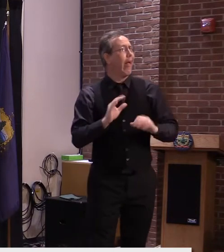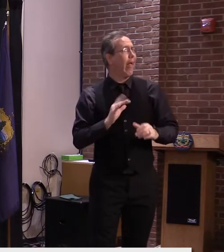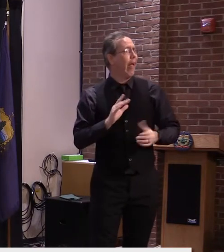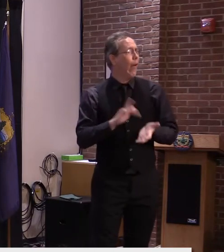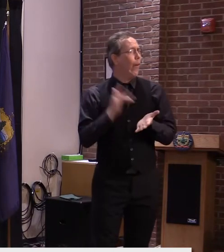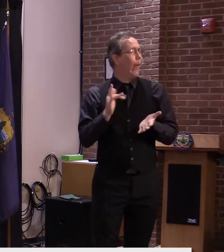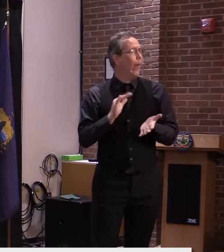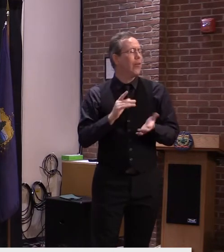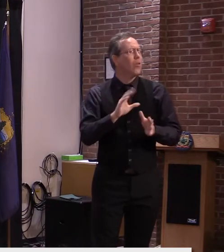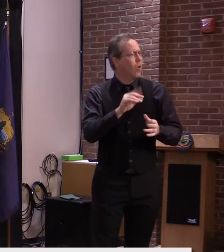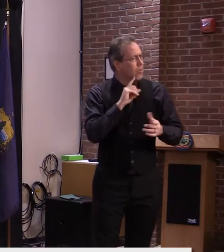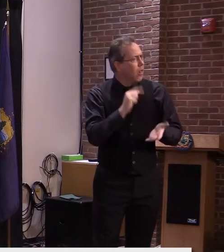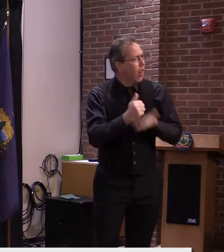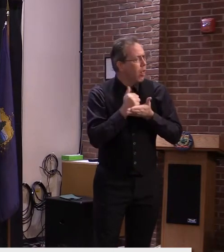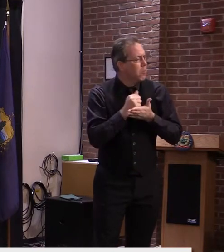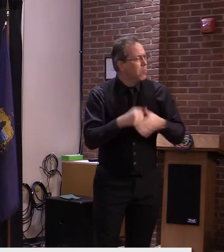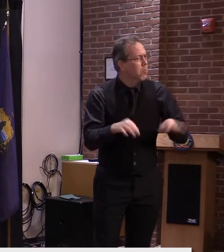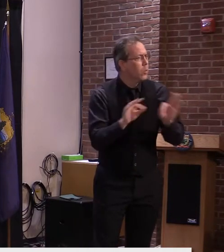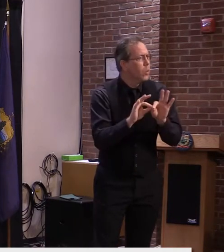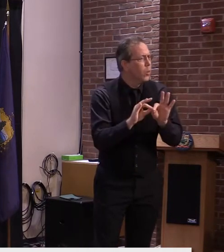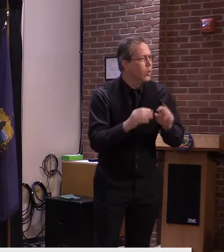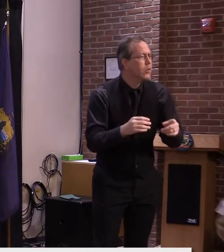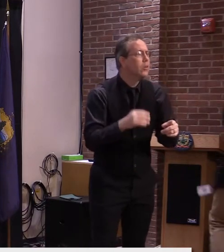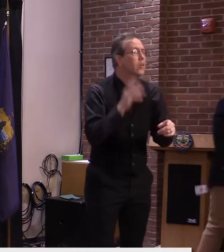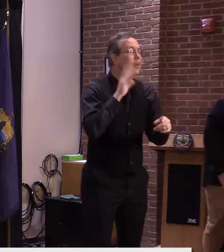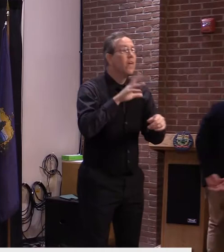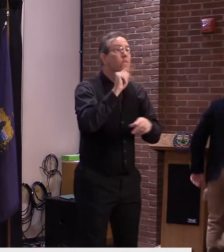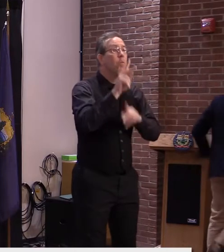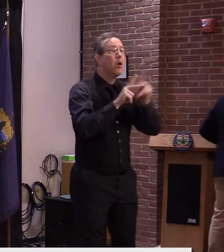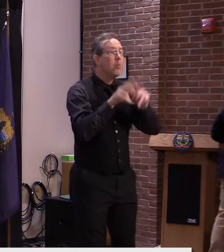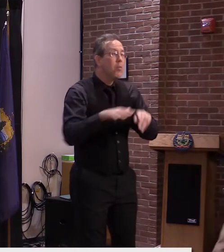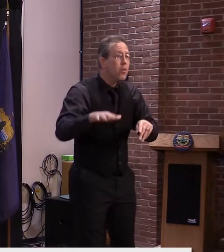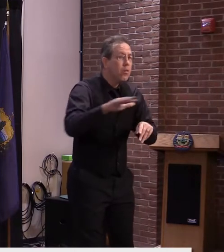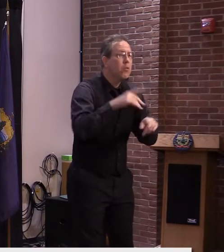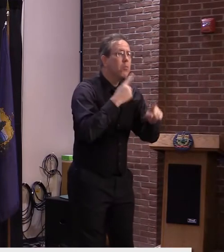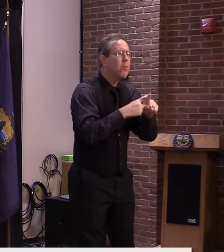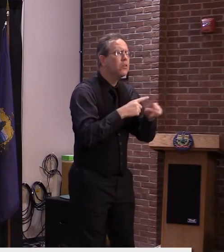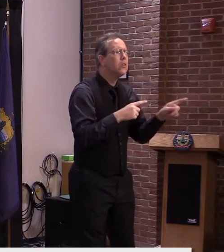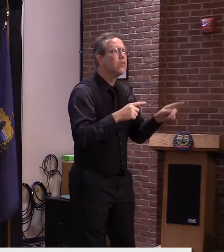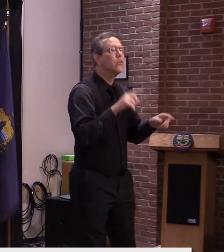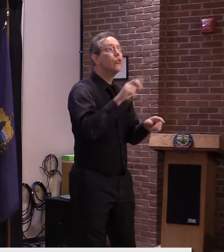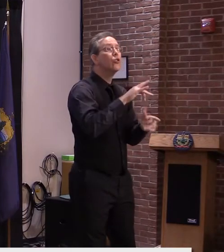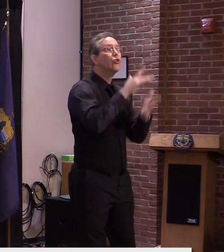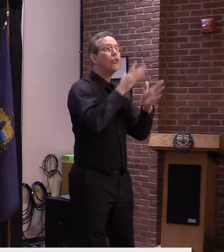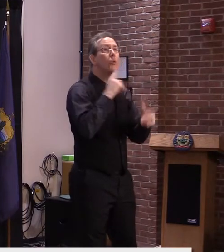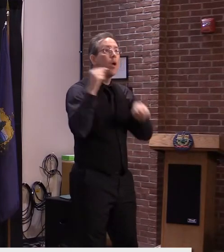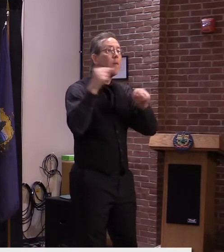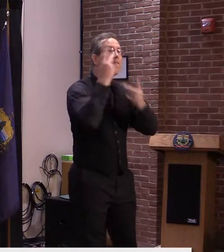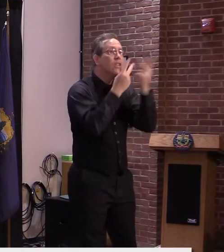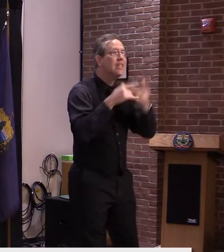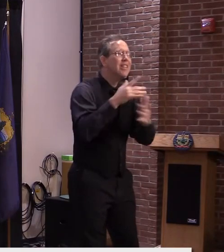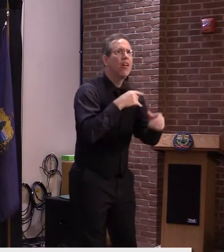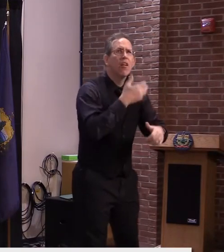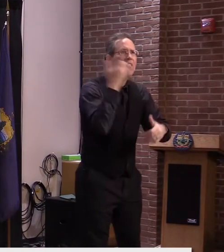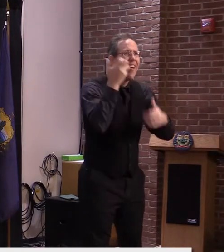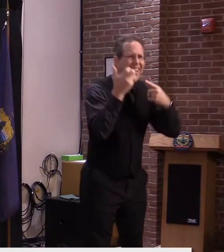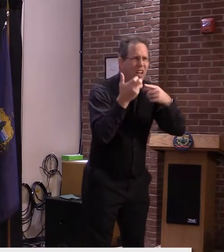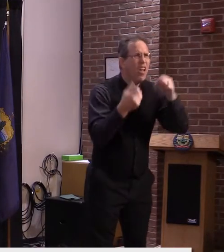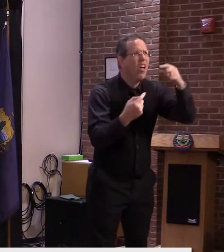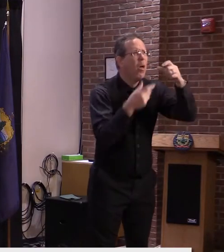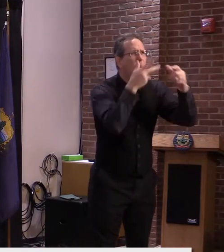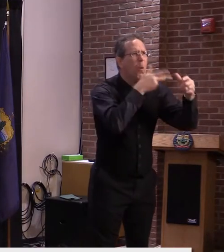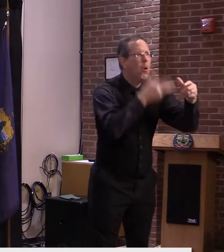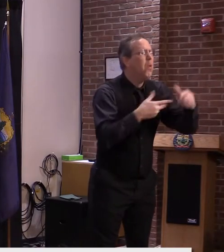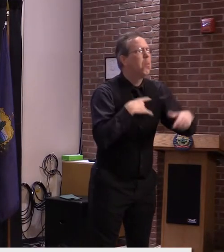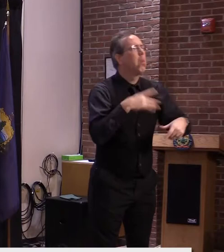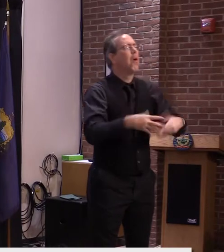just by Vermonters, but also tourists who are critical to our economy. And from a public safety perspective, the need